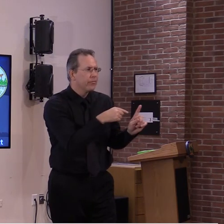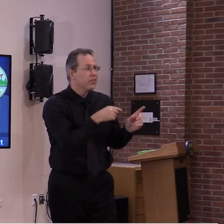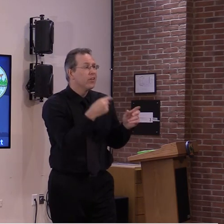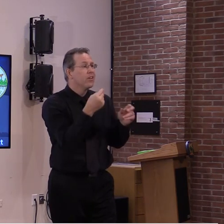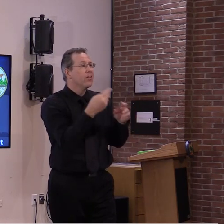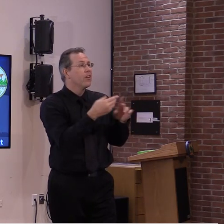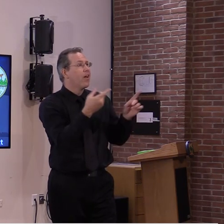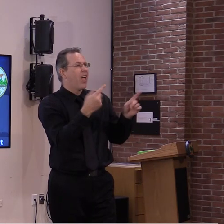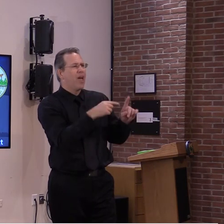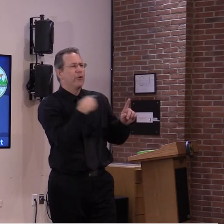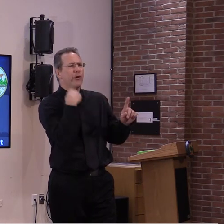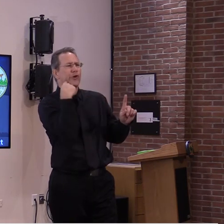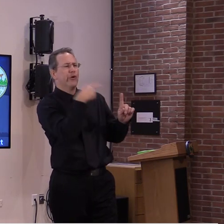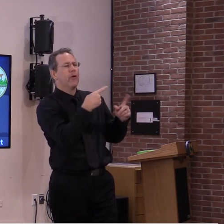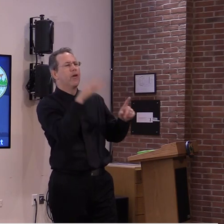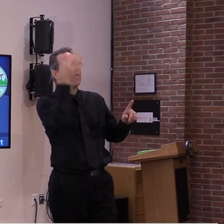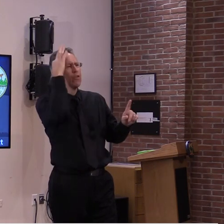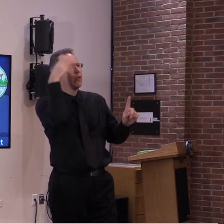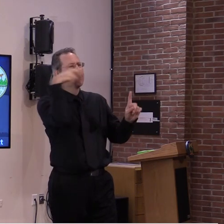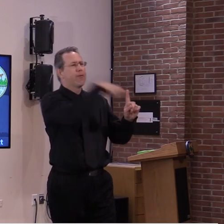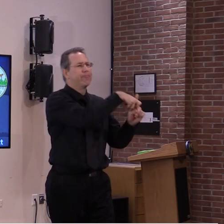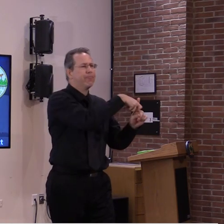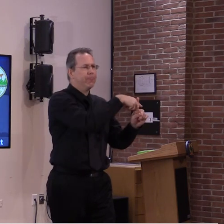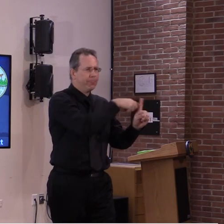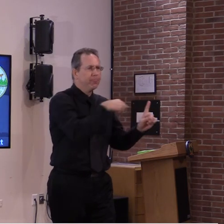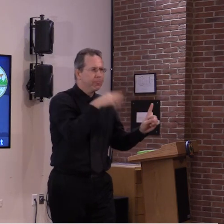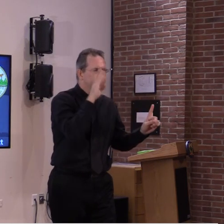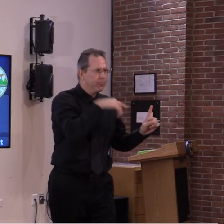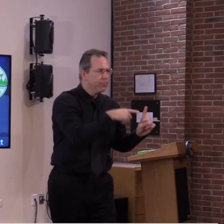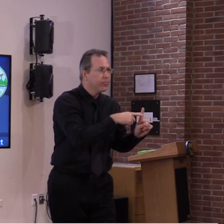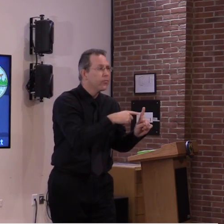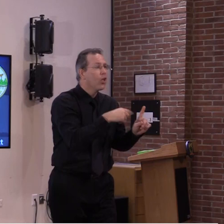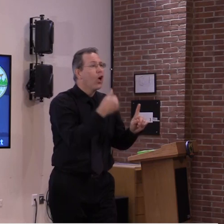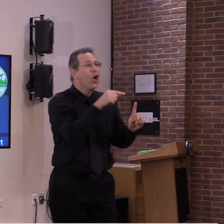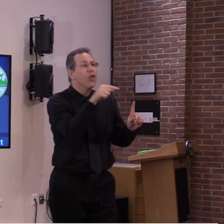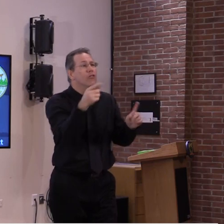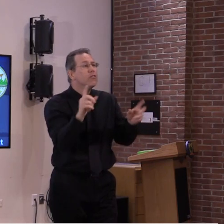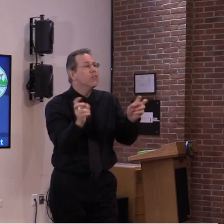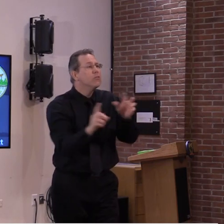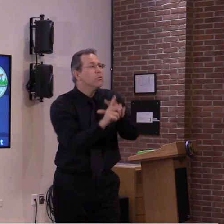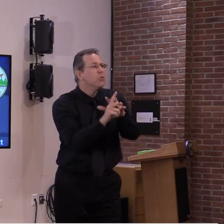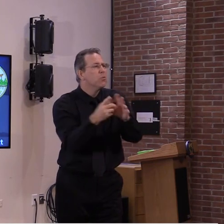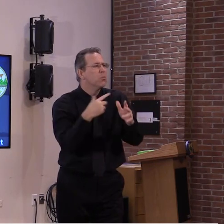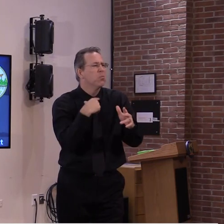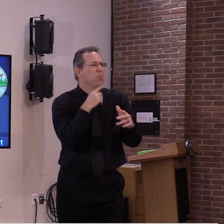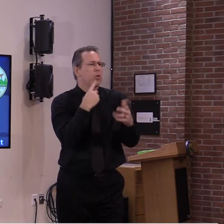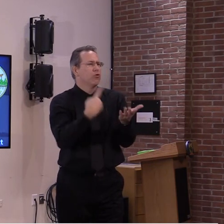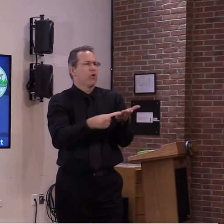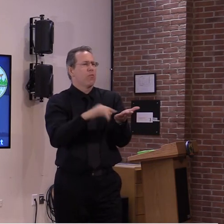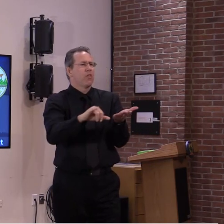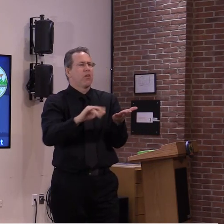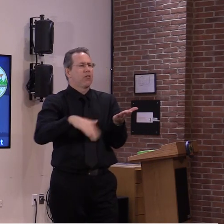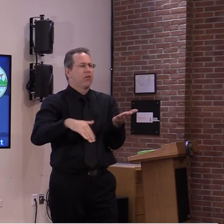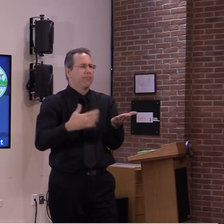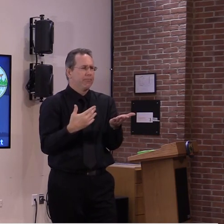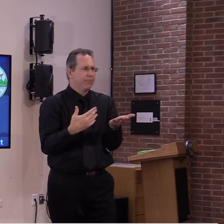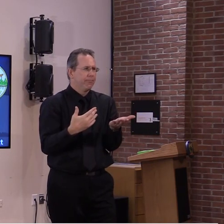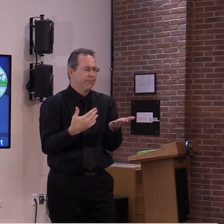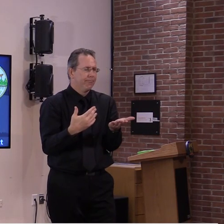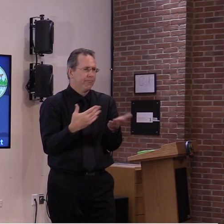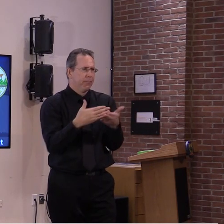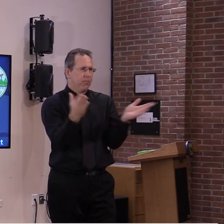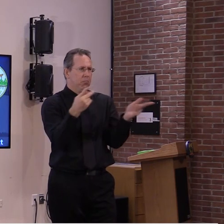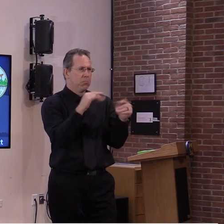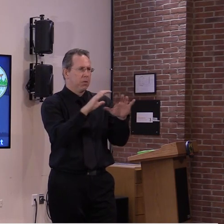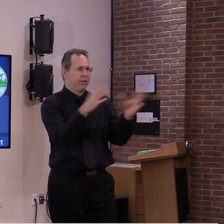intervention. Relative to other threats, we don't generally discuss threat posture and inbound